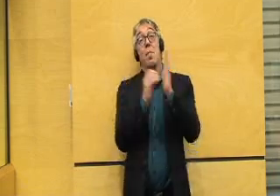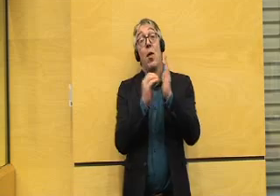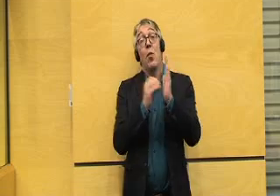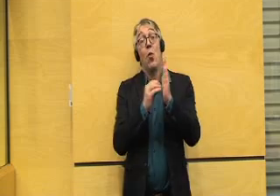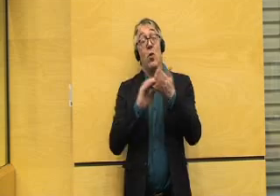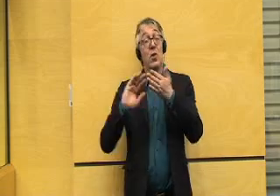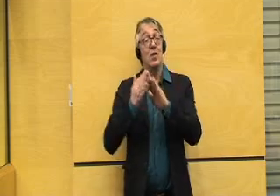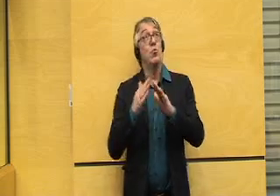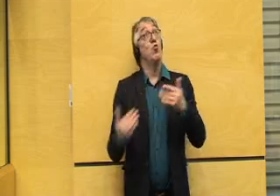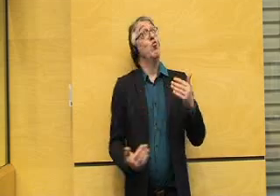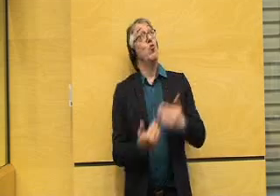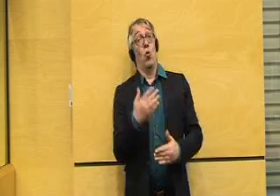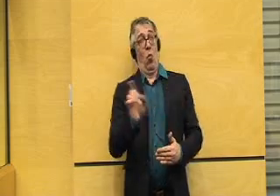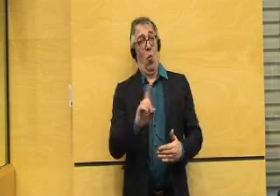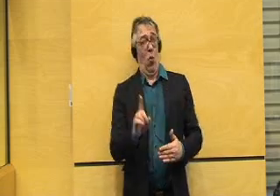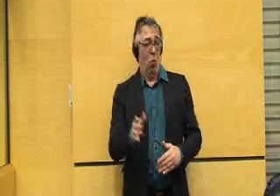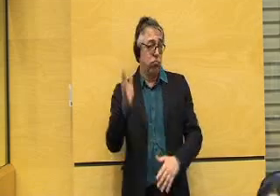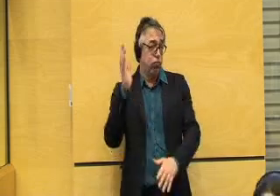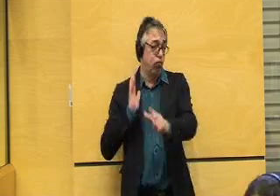old